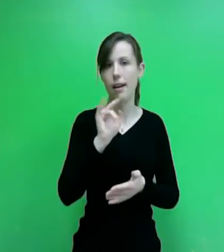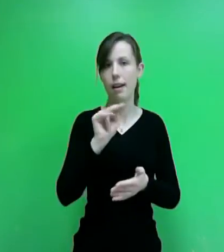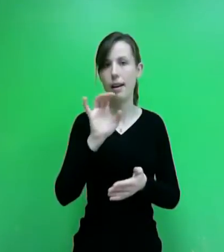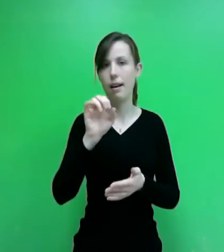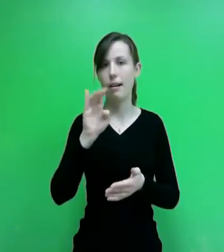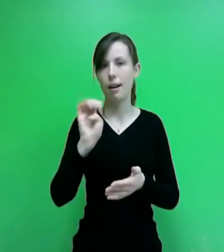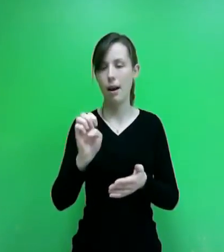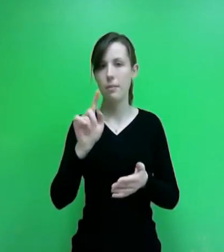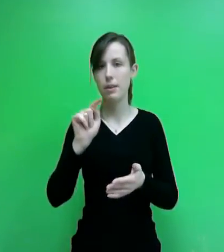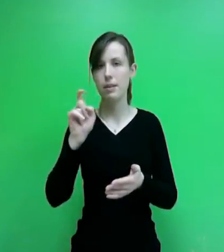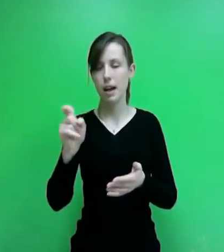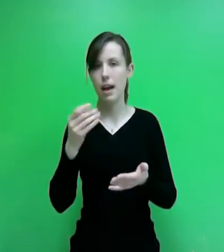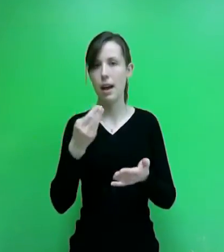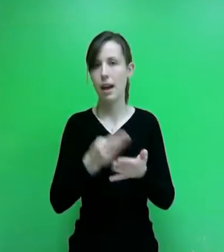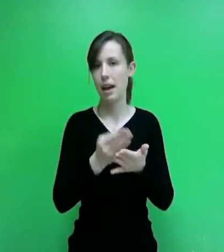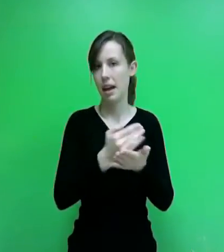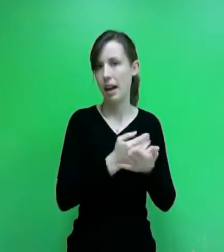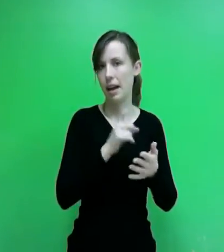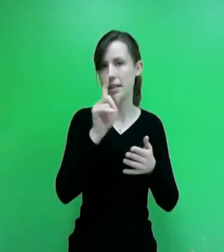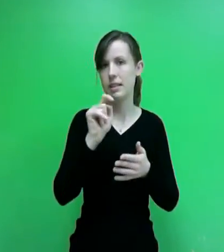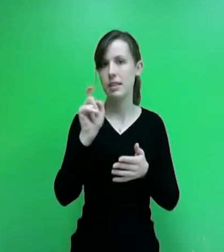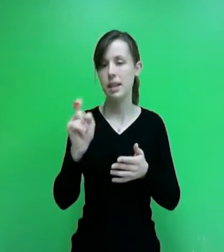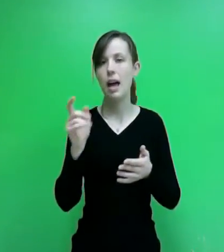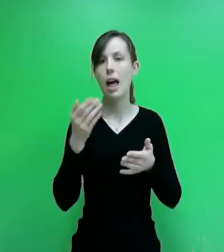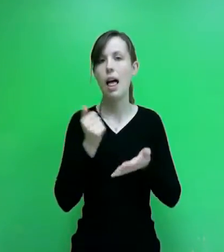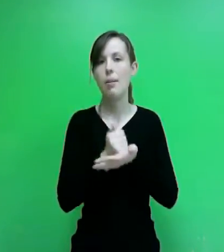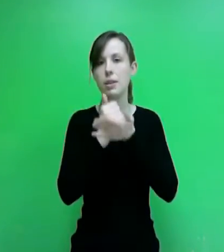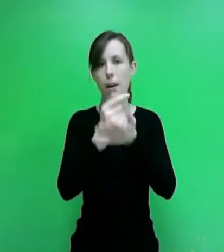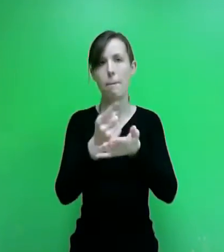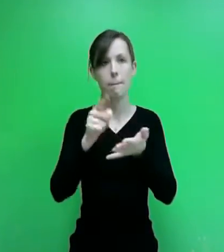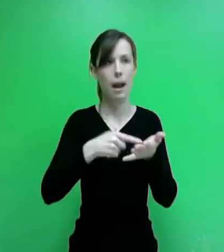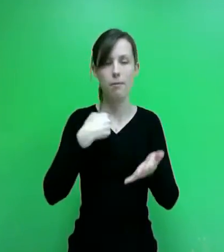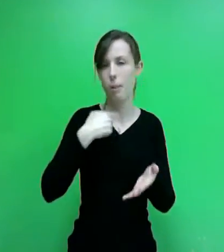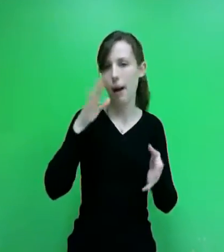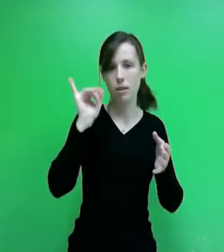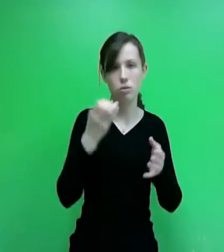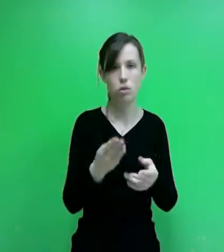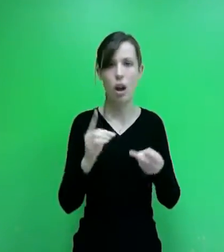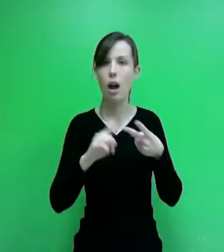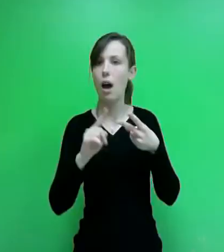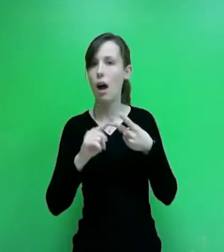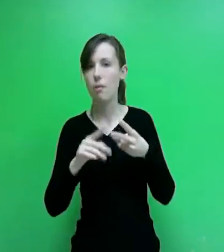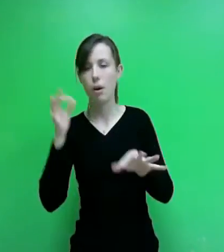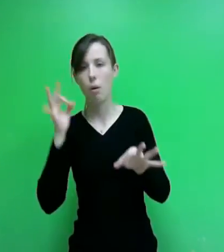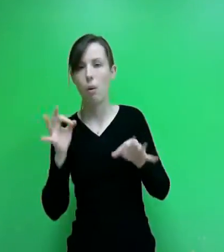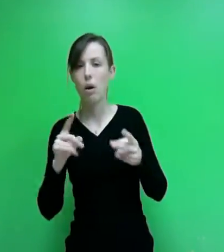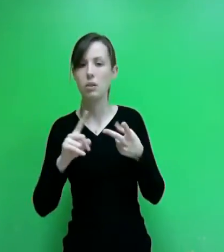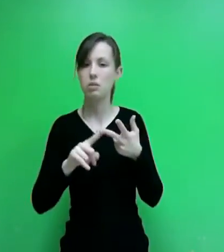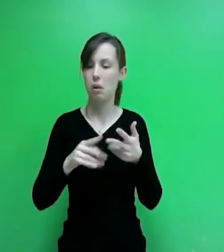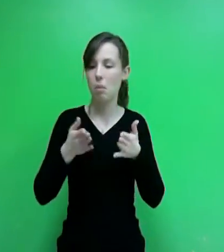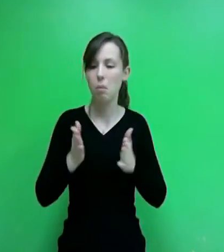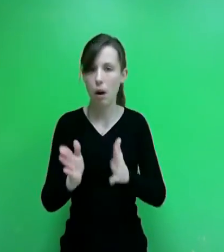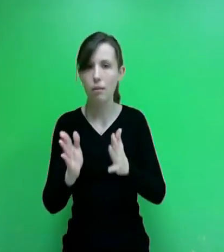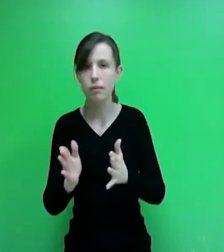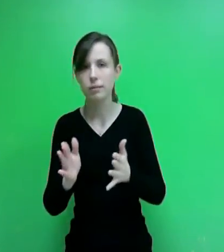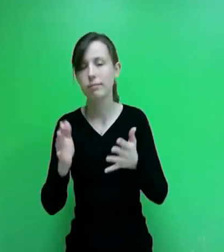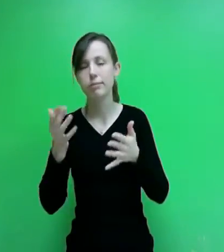other governmental jobs, they help pay for our roads, our court systems, all sorts of different things income taxes go towards. Question